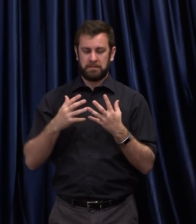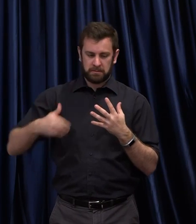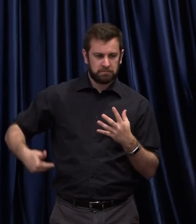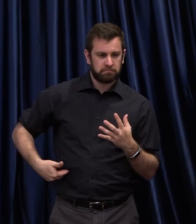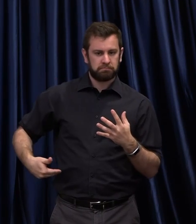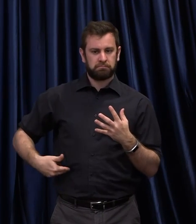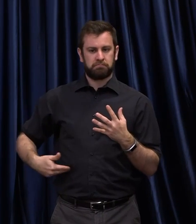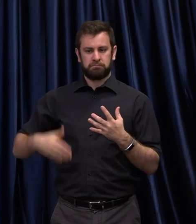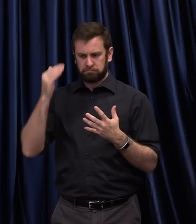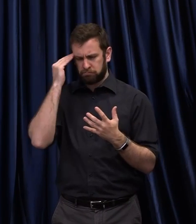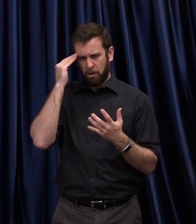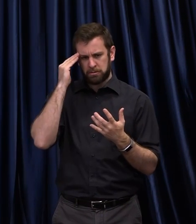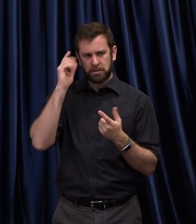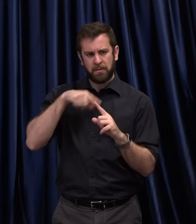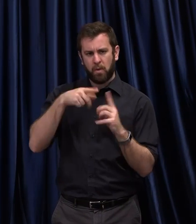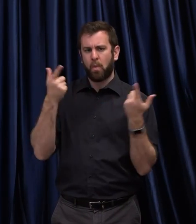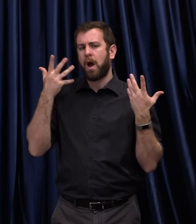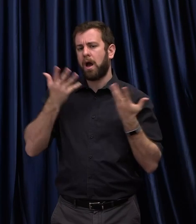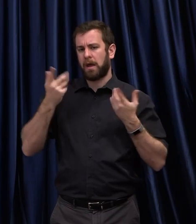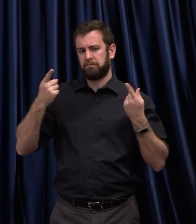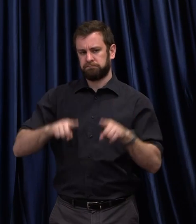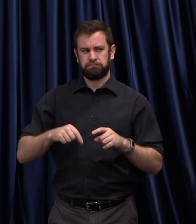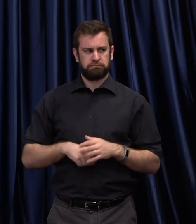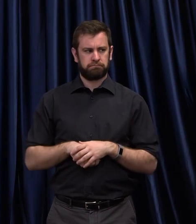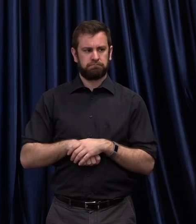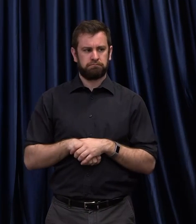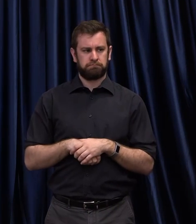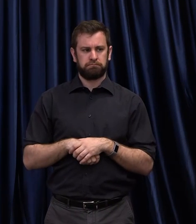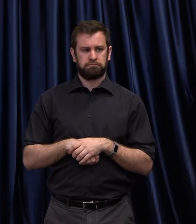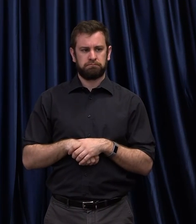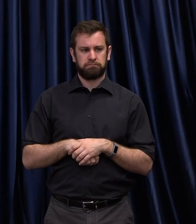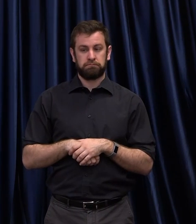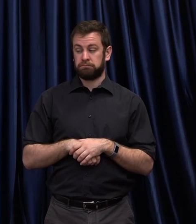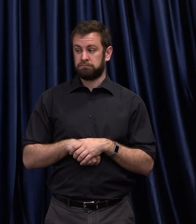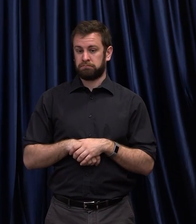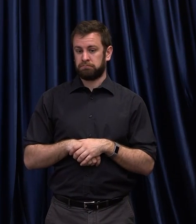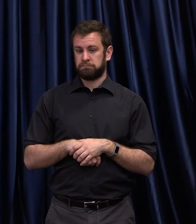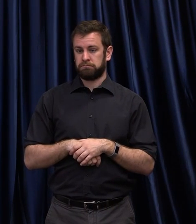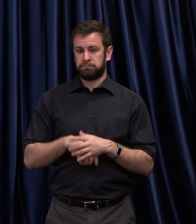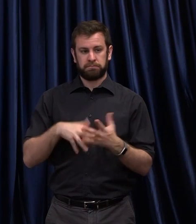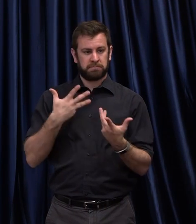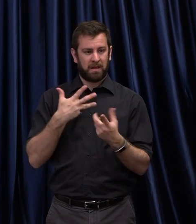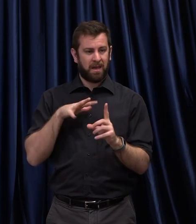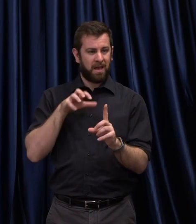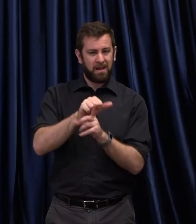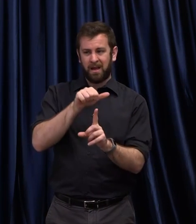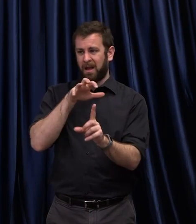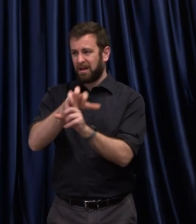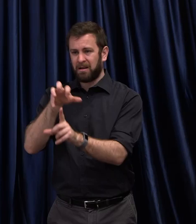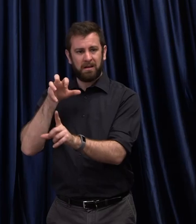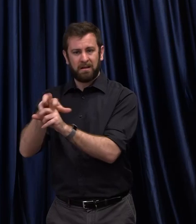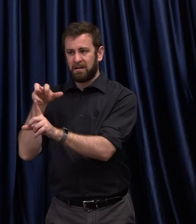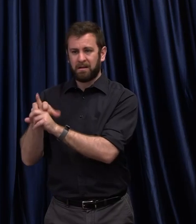insight into what is happening. These attacks on Islam and Muslims are not by